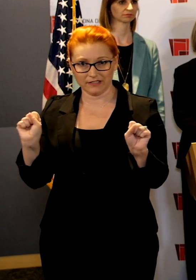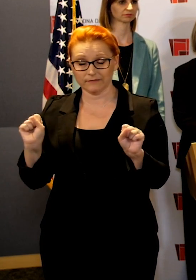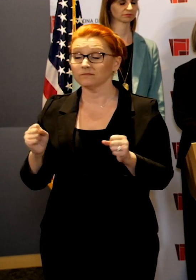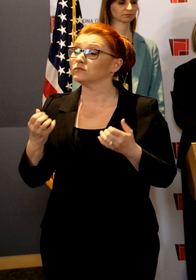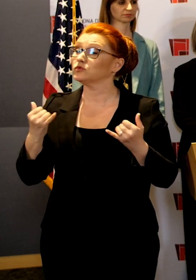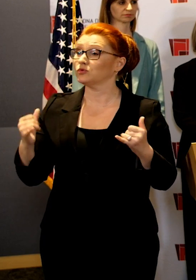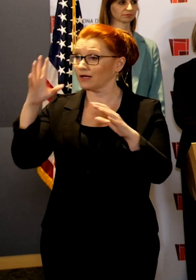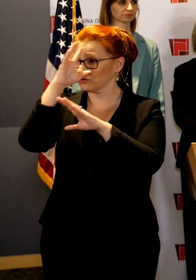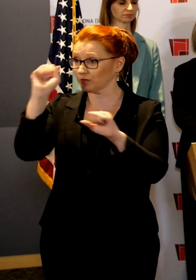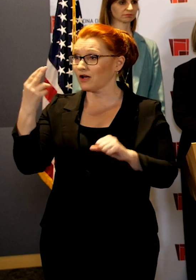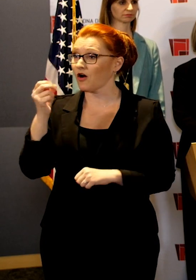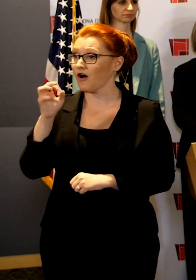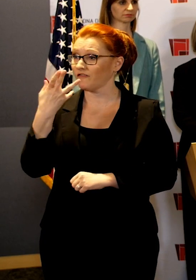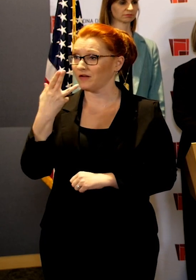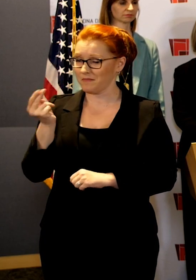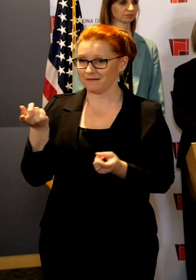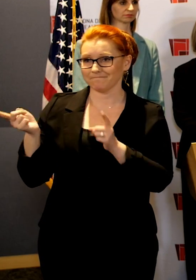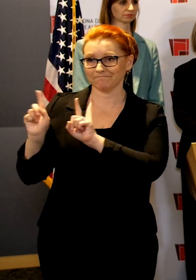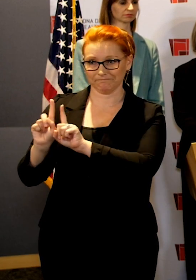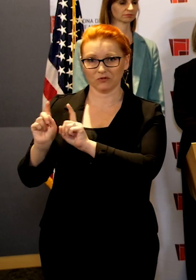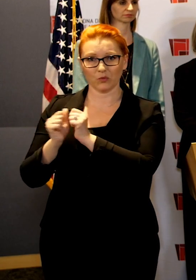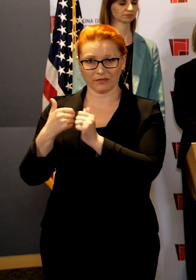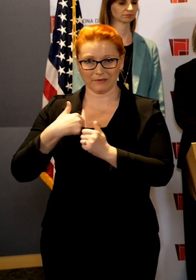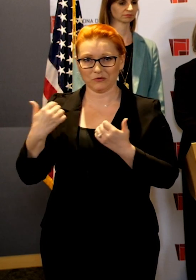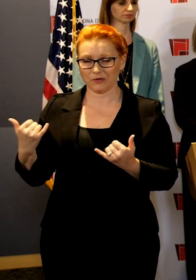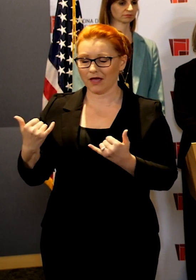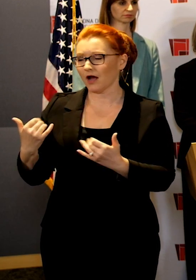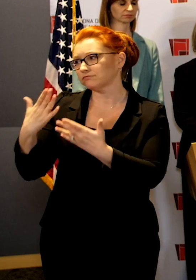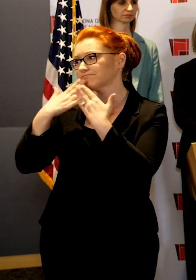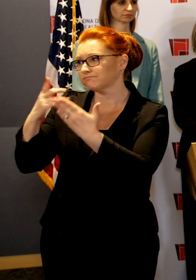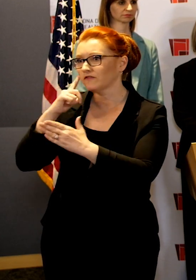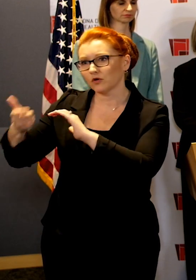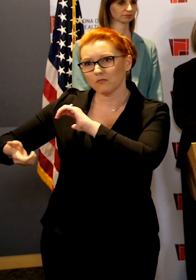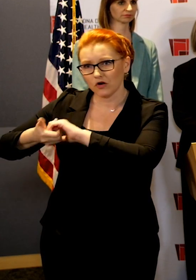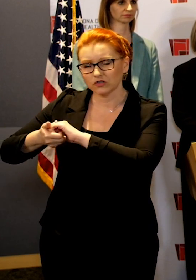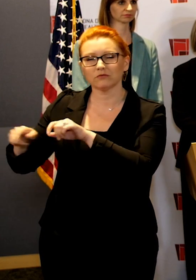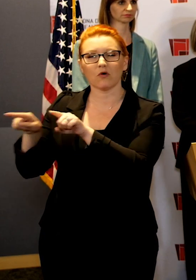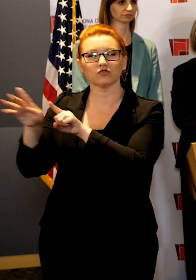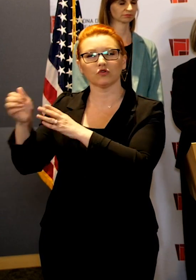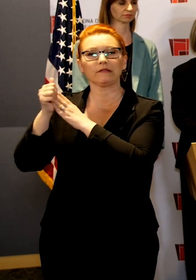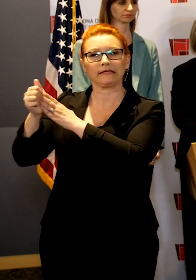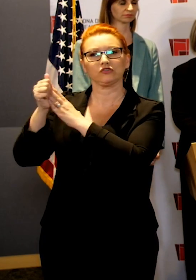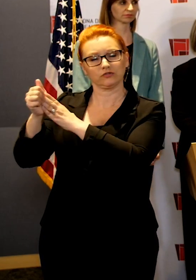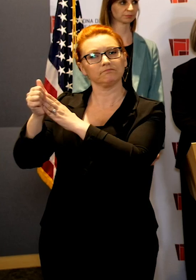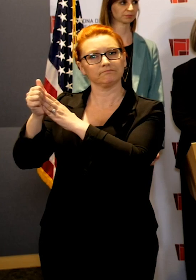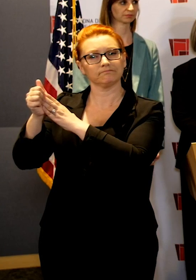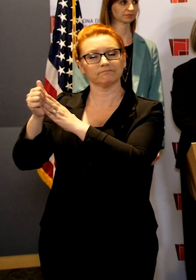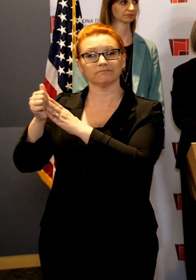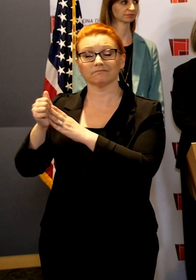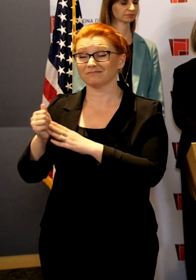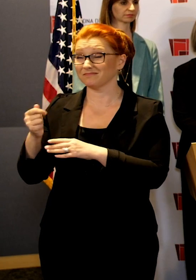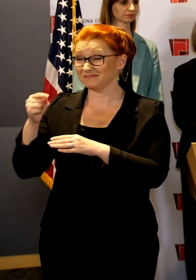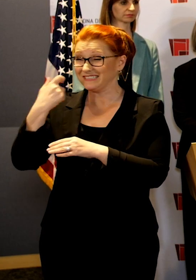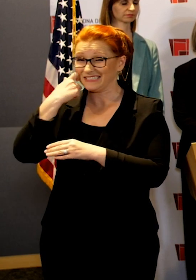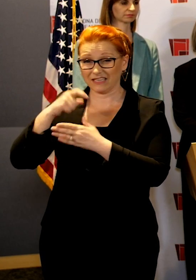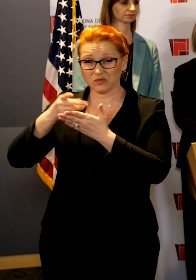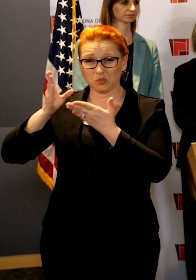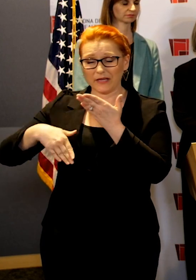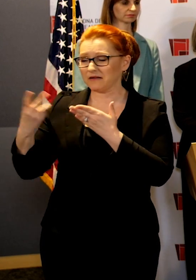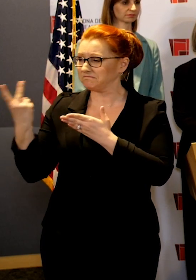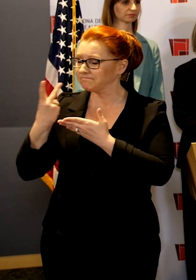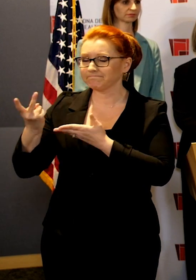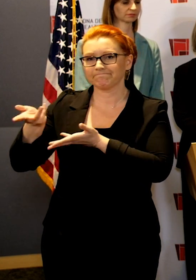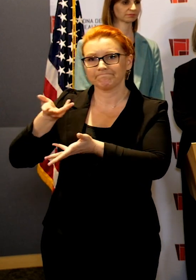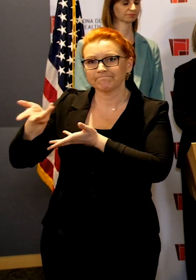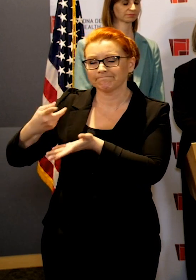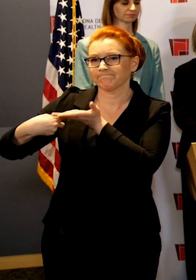today. I'm grateful for her partnership and her leadership. We worked together through the weekend, and she's